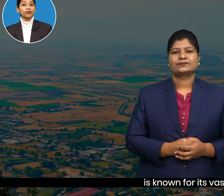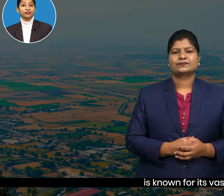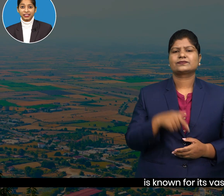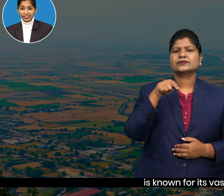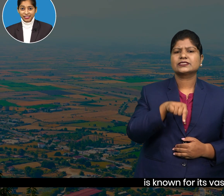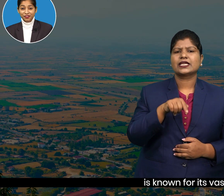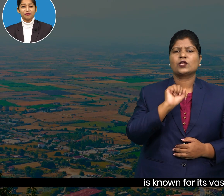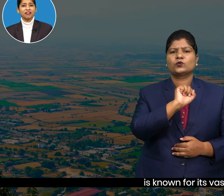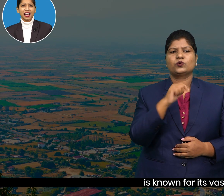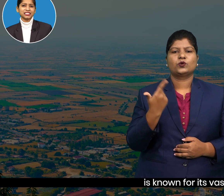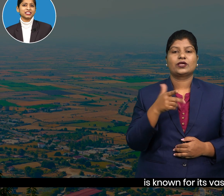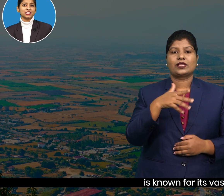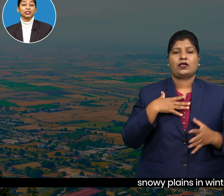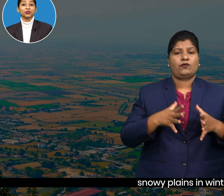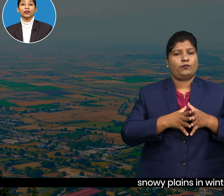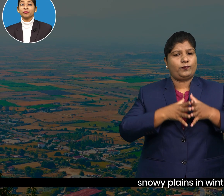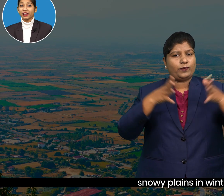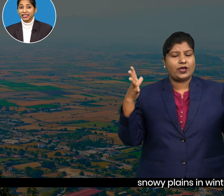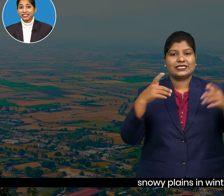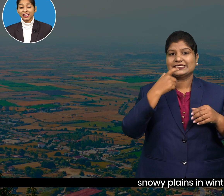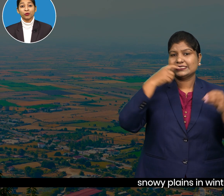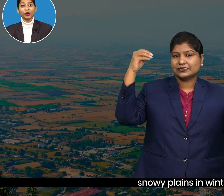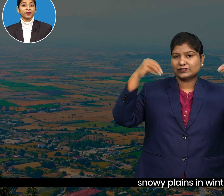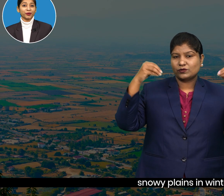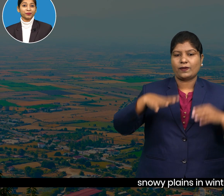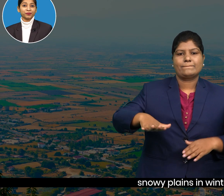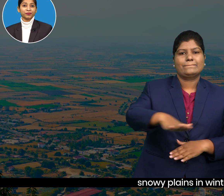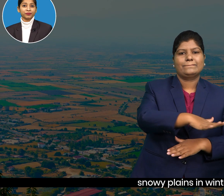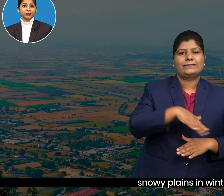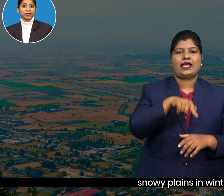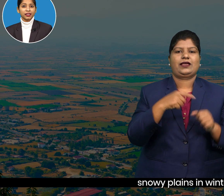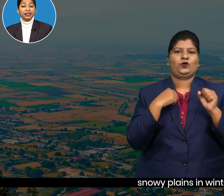is known for its vast snowy plains in winter,